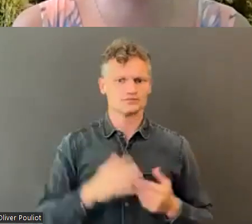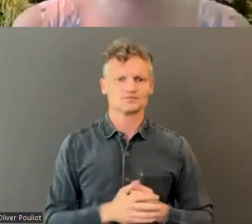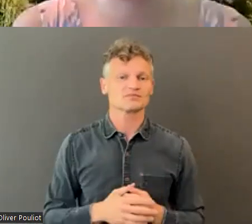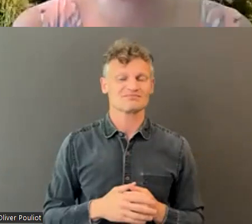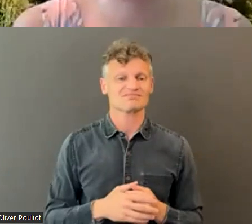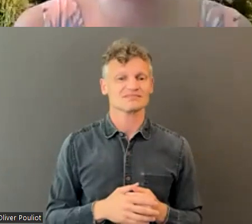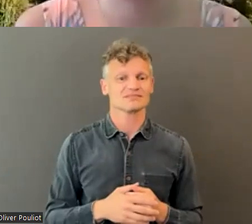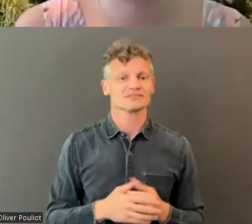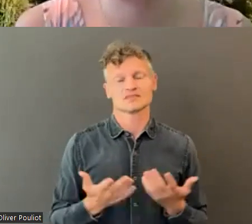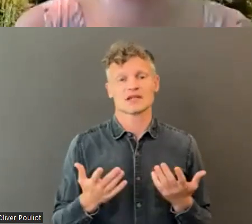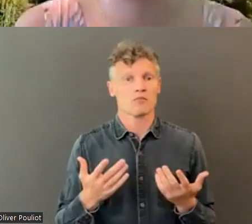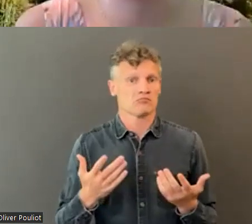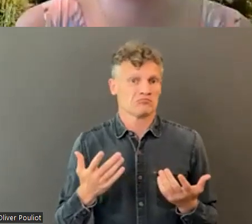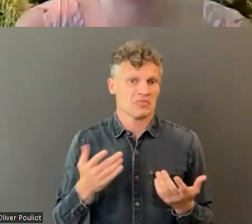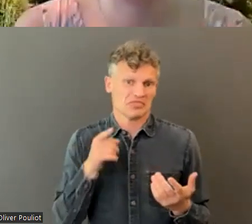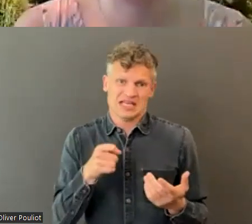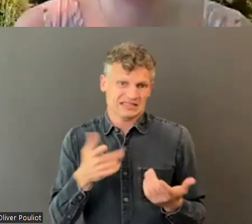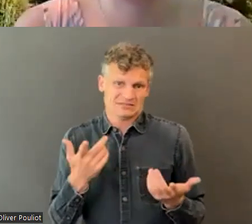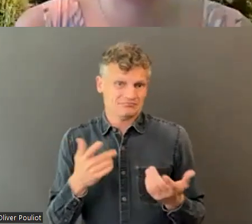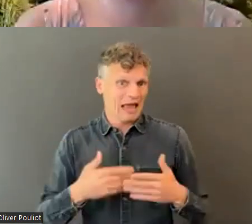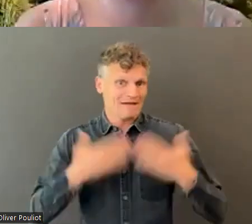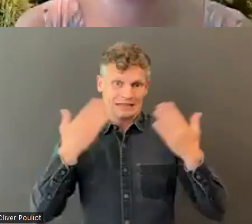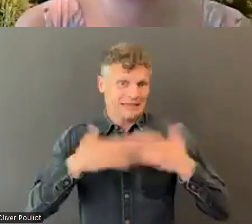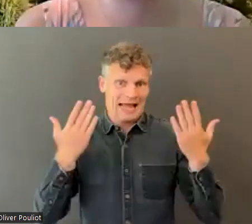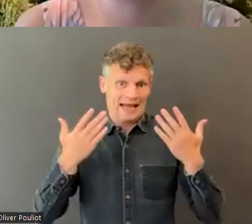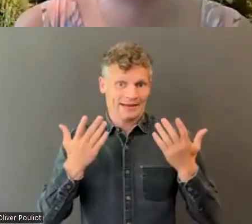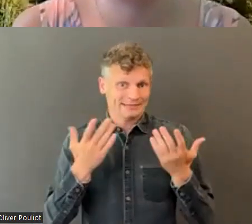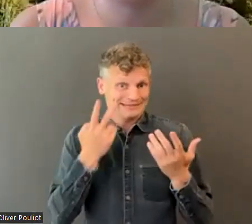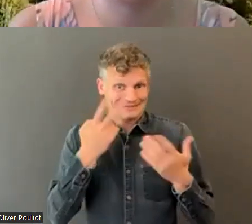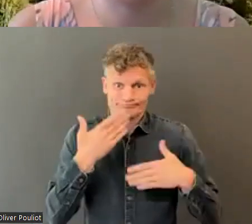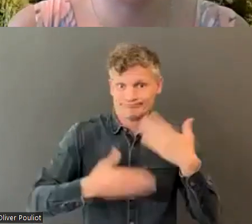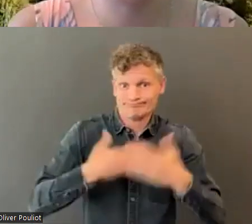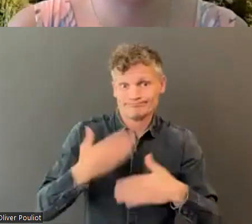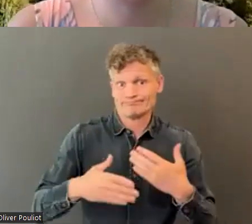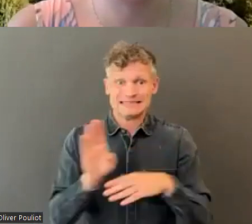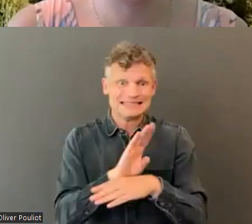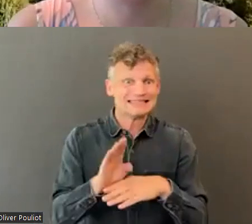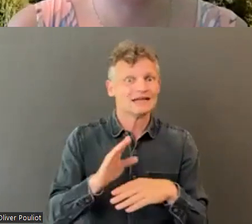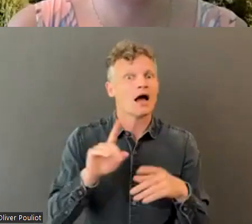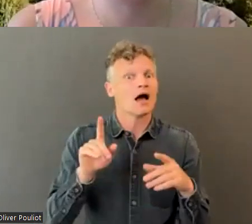disability. And that's just the truth about how the space of marginalized people is, you know. And